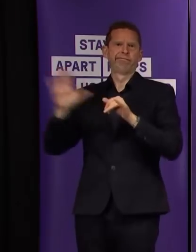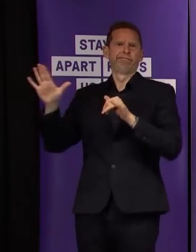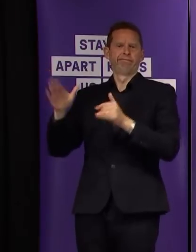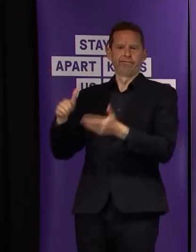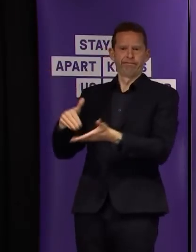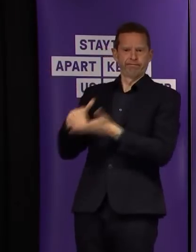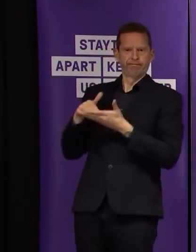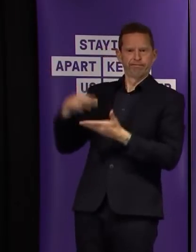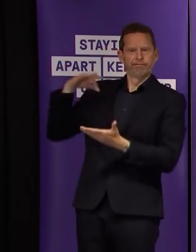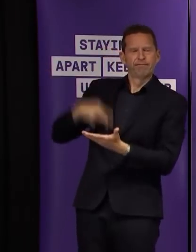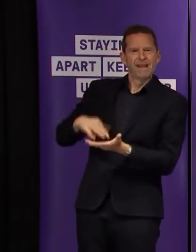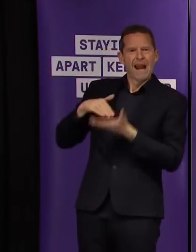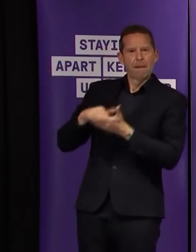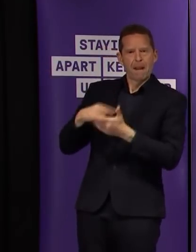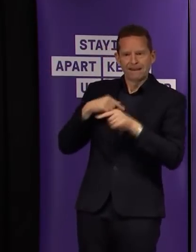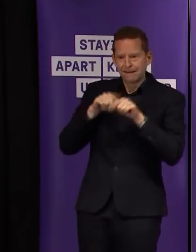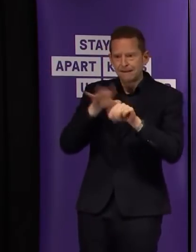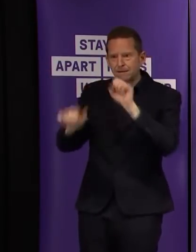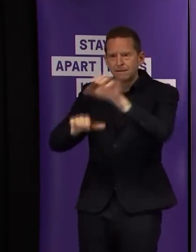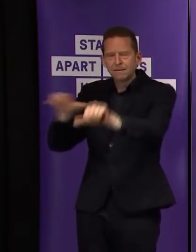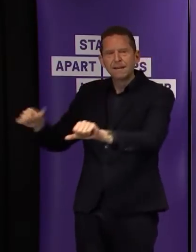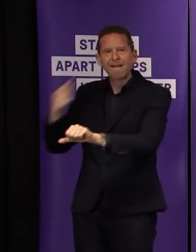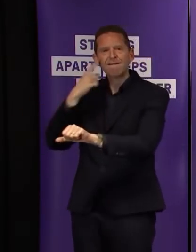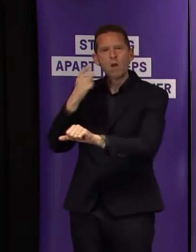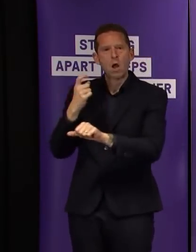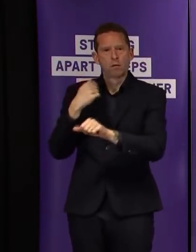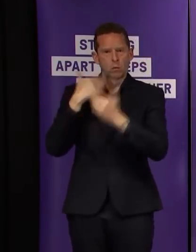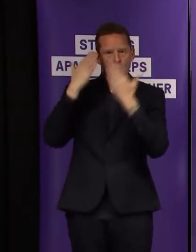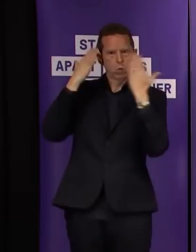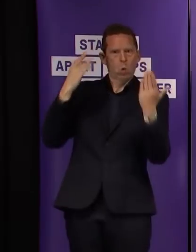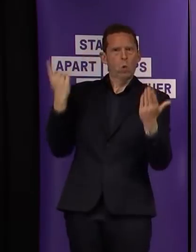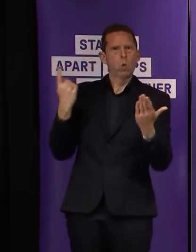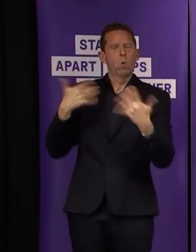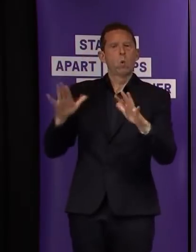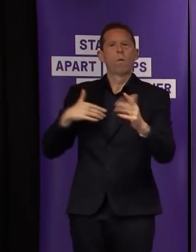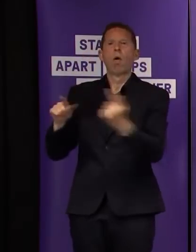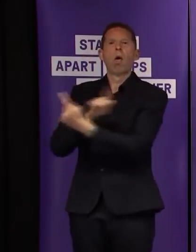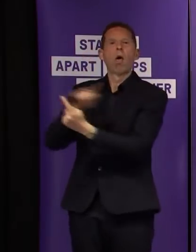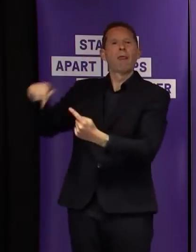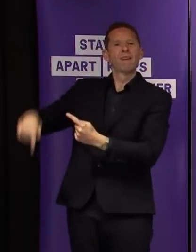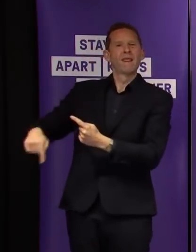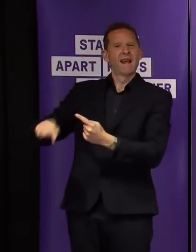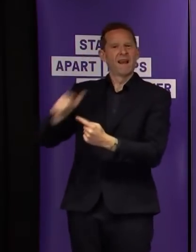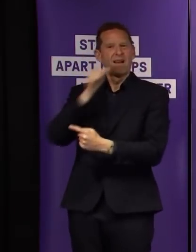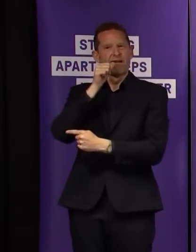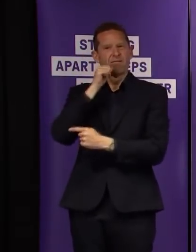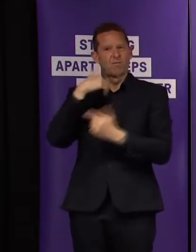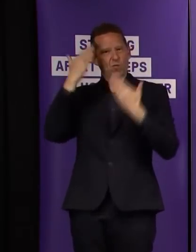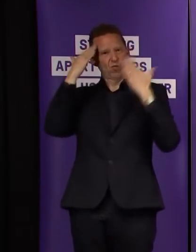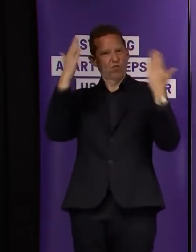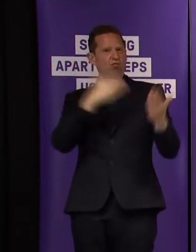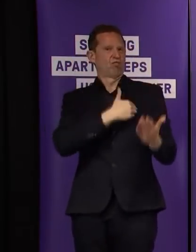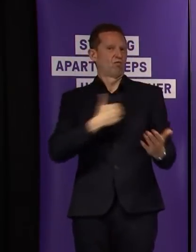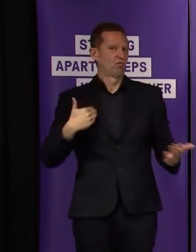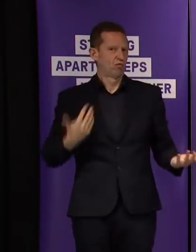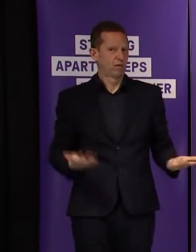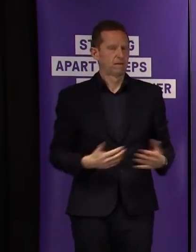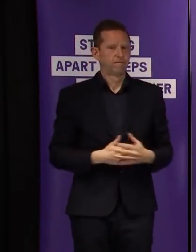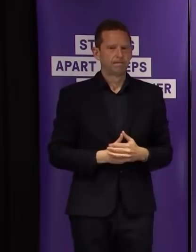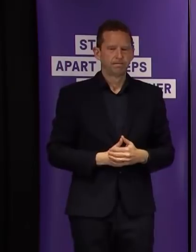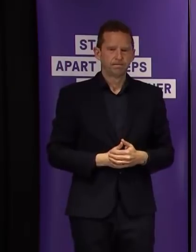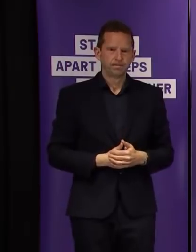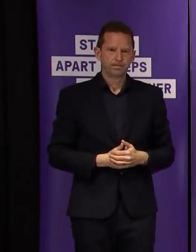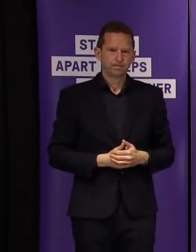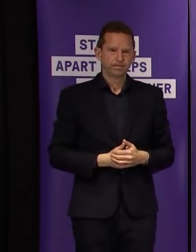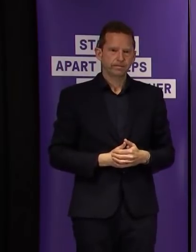better contact tracing and to connect dots that are not apparent, that you spent time with someone that you don't actually know.